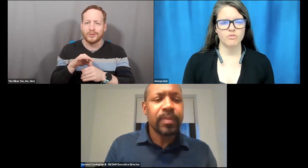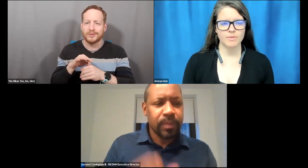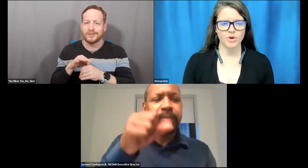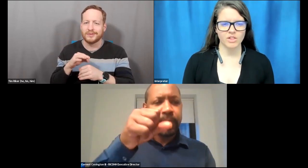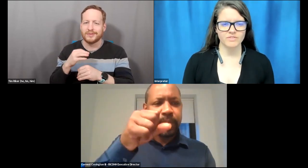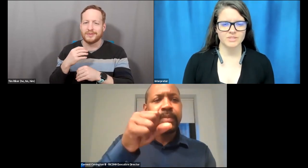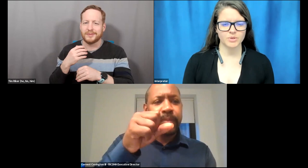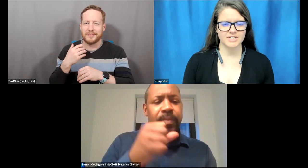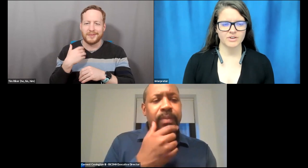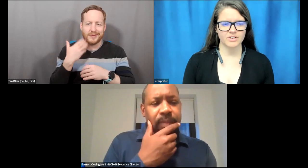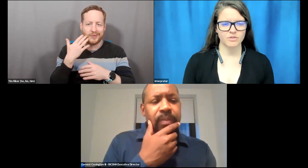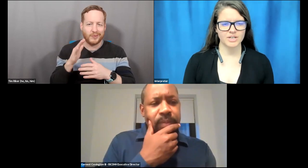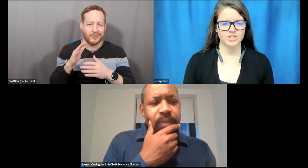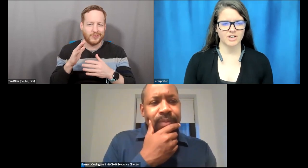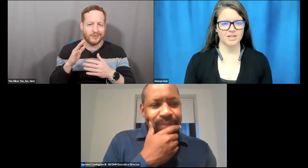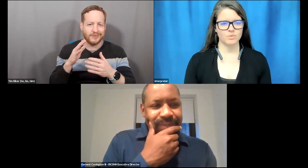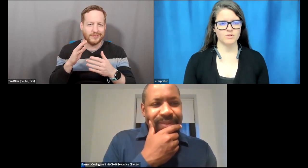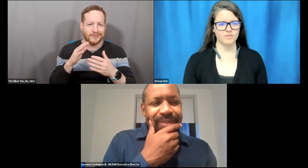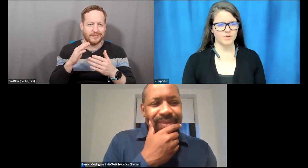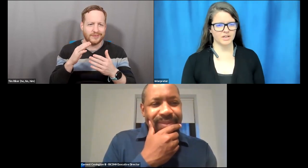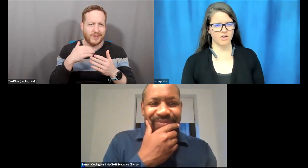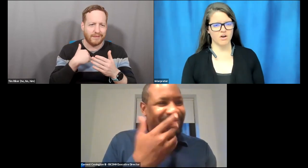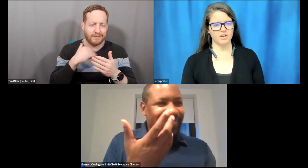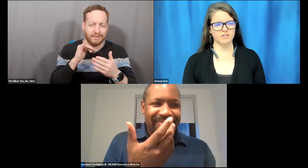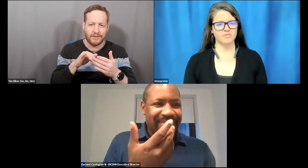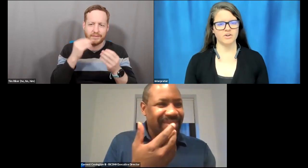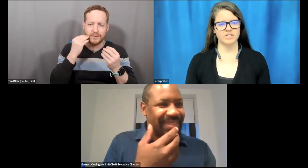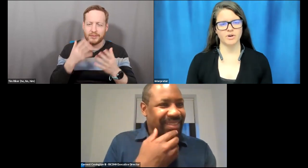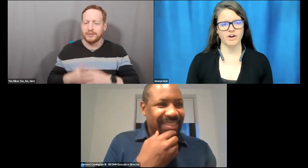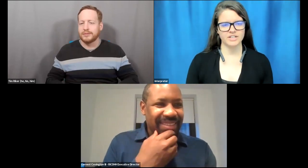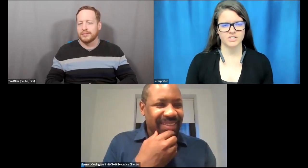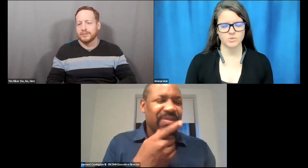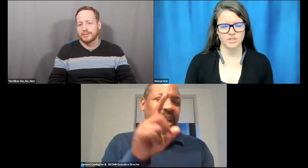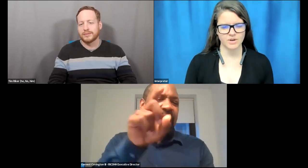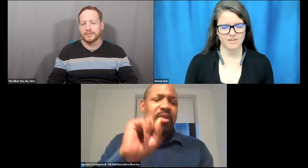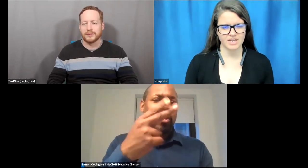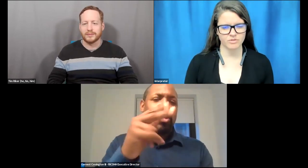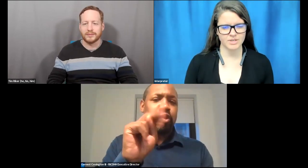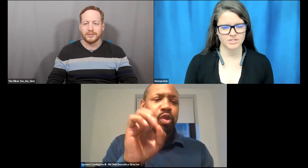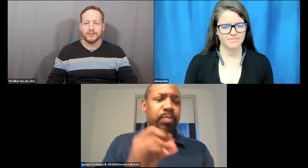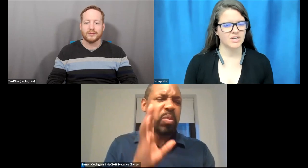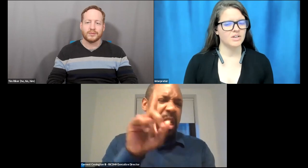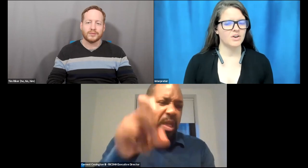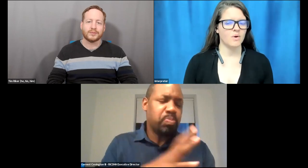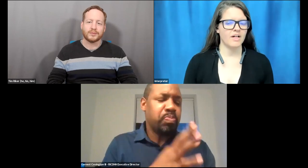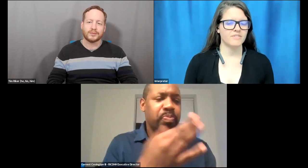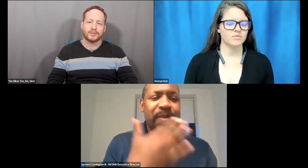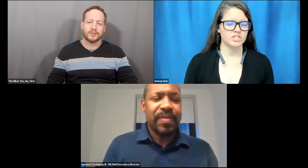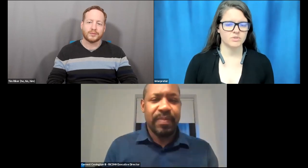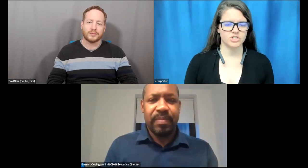Remember all of us put down information and then we were voting on various priorities. Do we don't have that information? No, I'll have to reach out to Shane